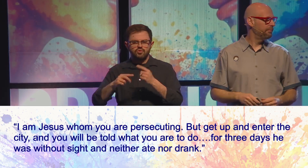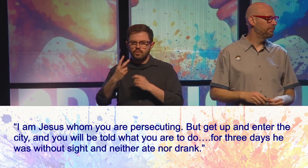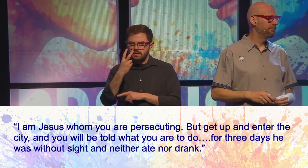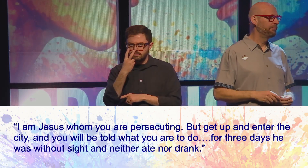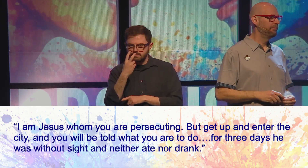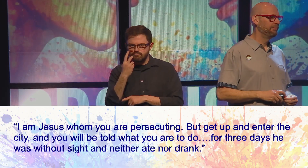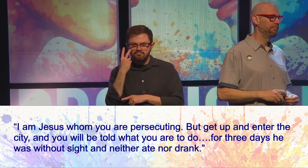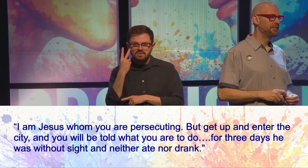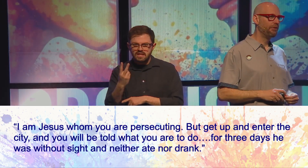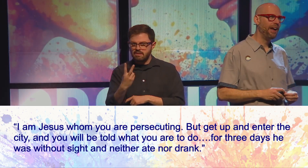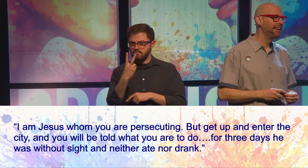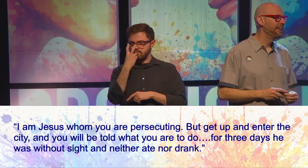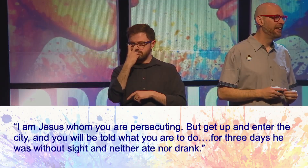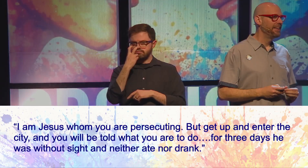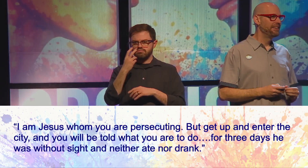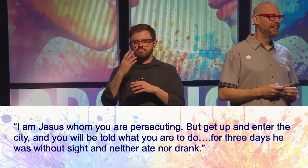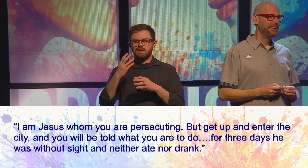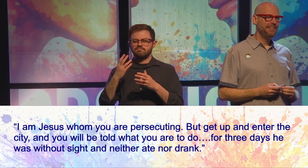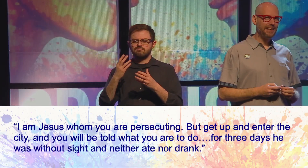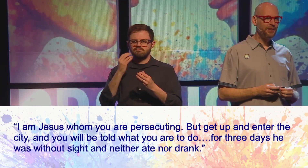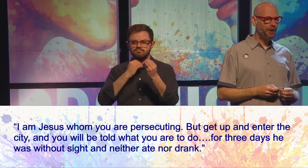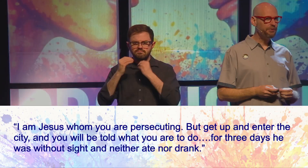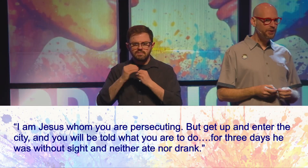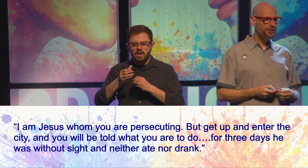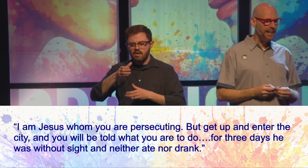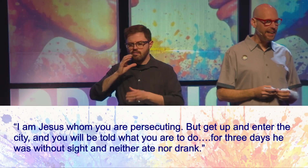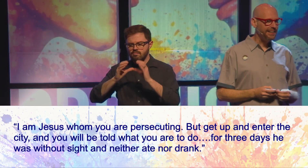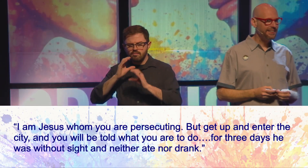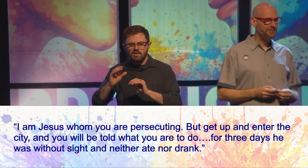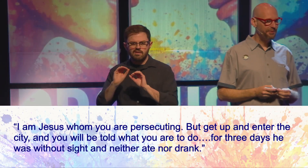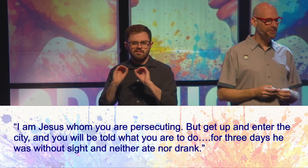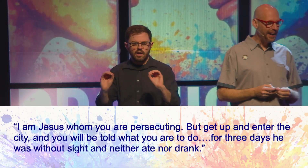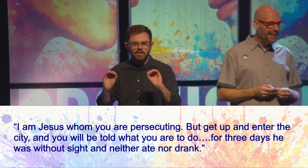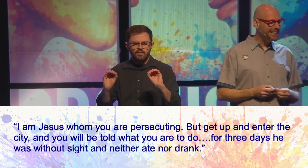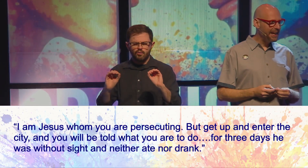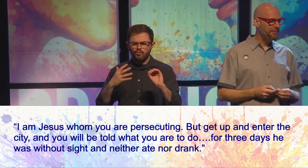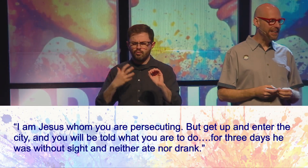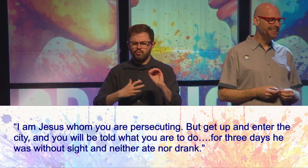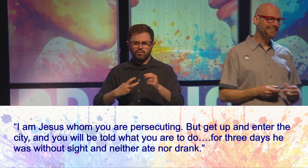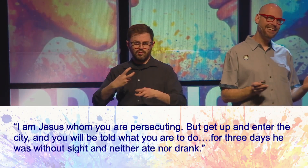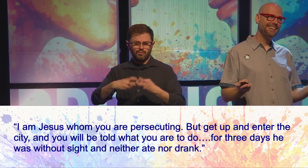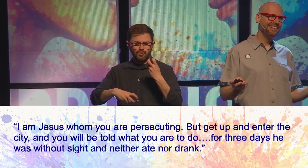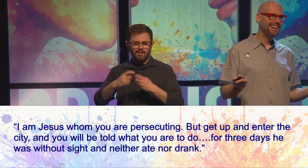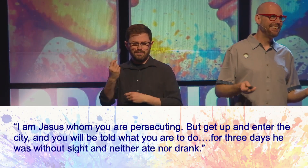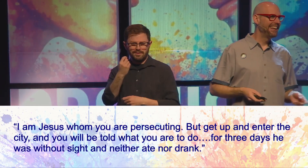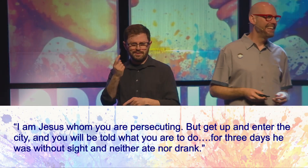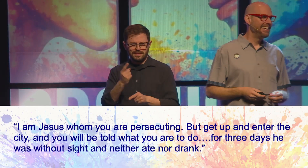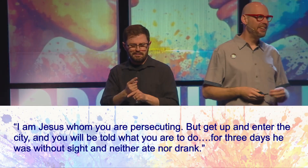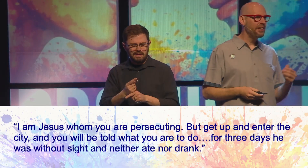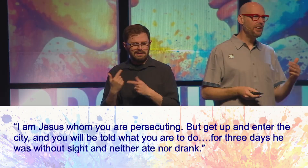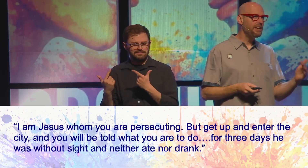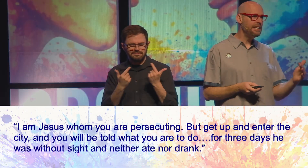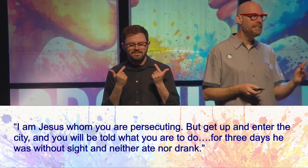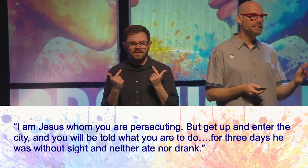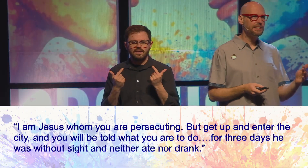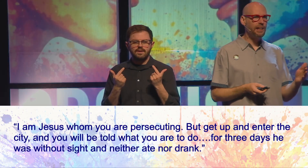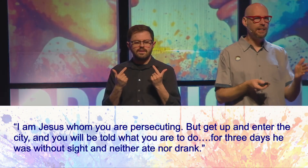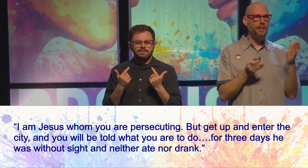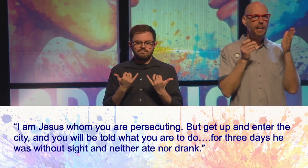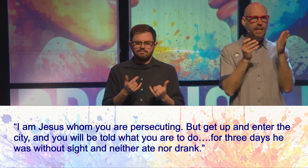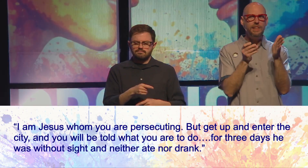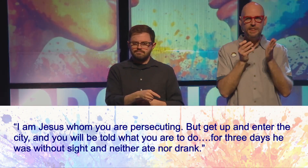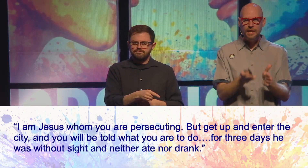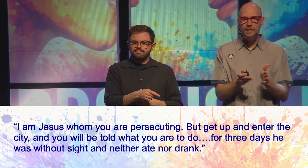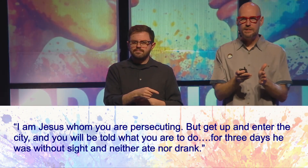shape. So that's a rough Tuesday, right? I mean, here he is,